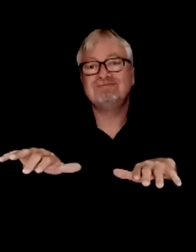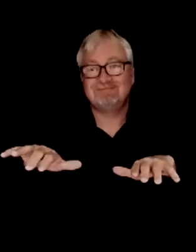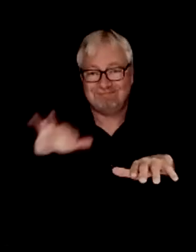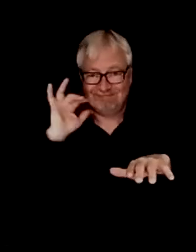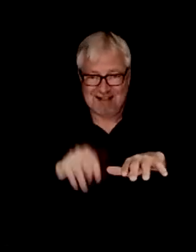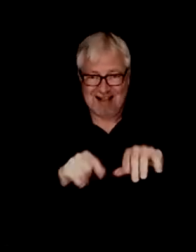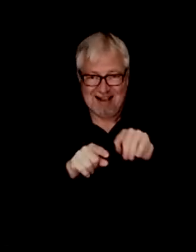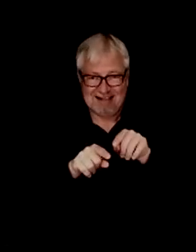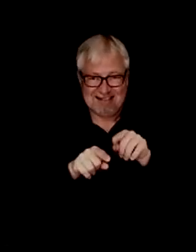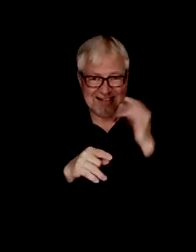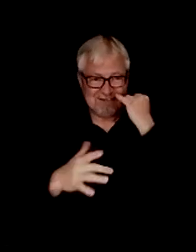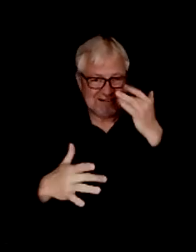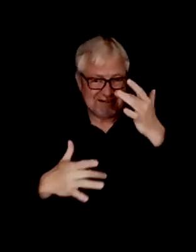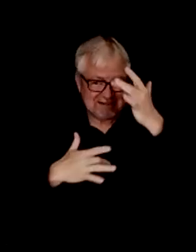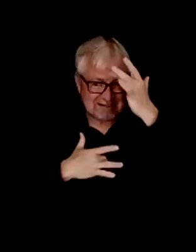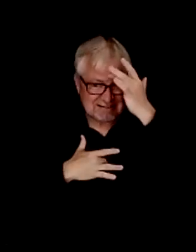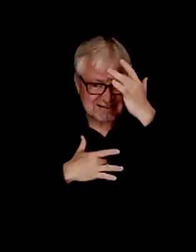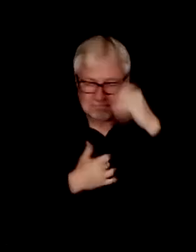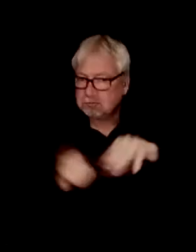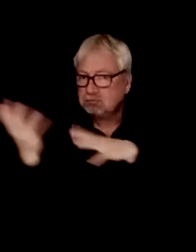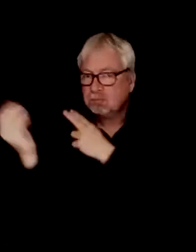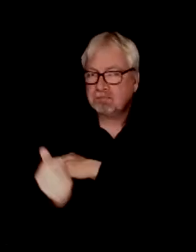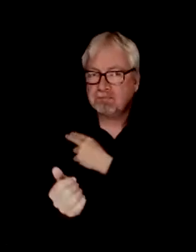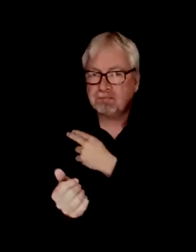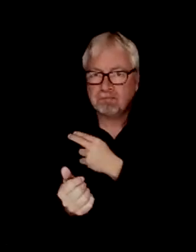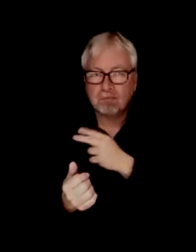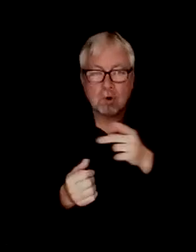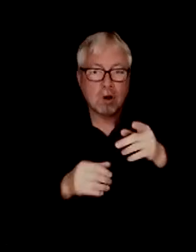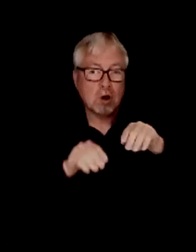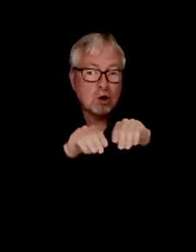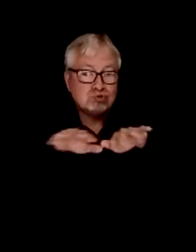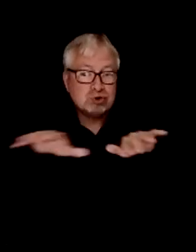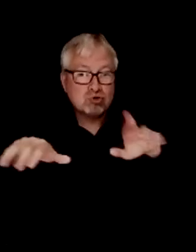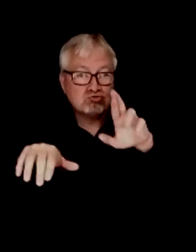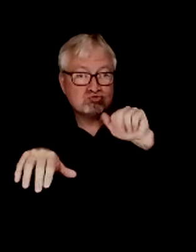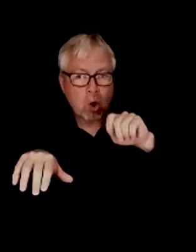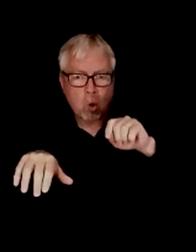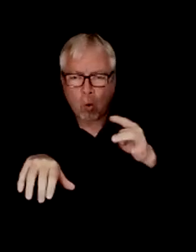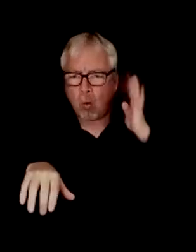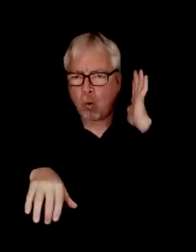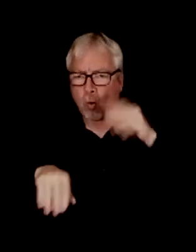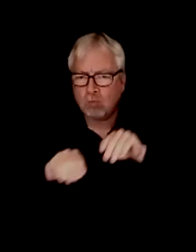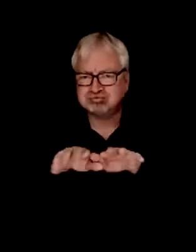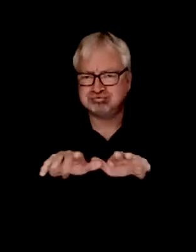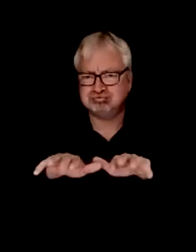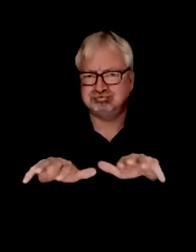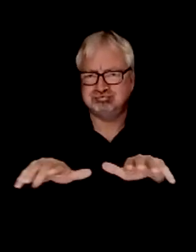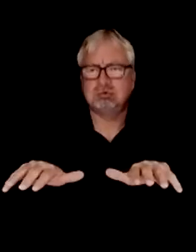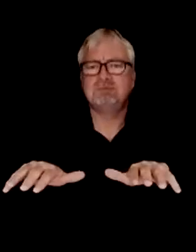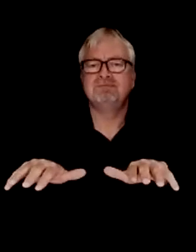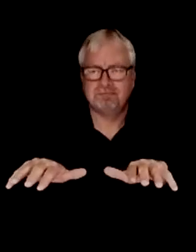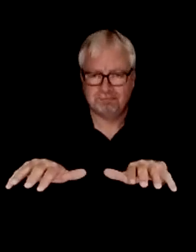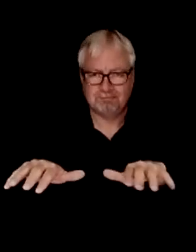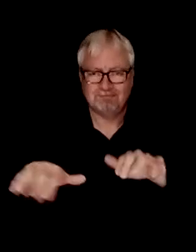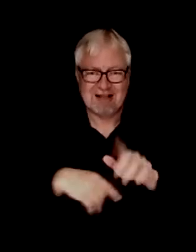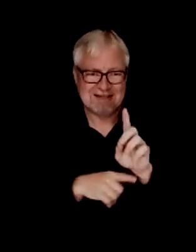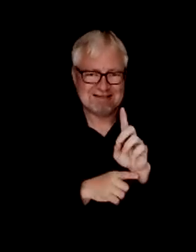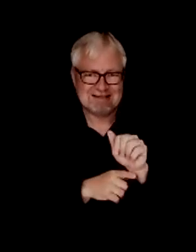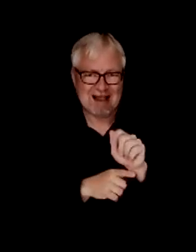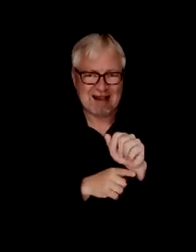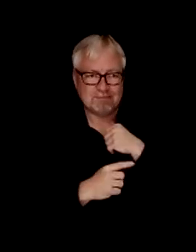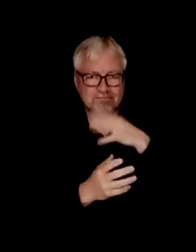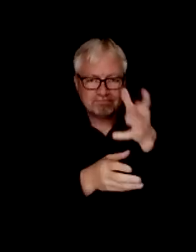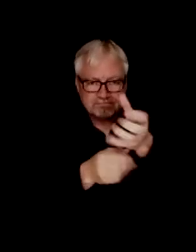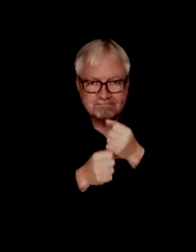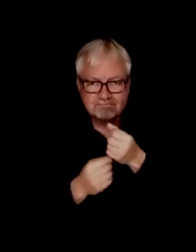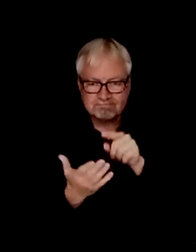younger people. Despite some positive signs in the very near-term data that I mentioned just a moment ago, the last month and more